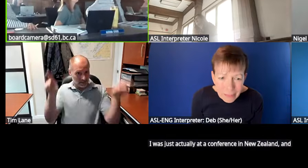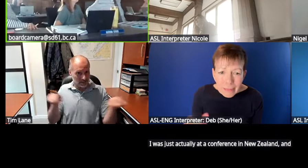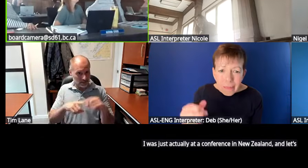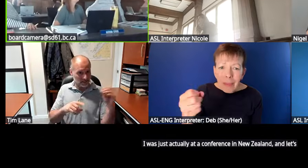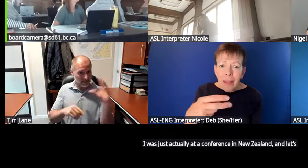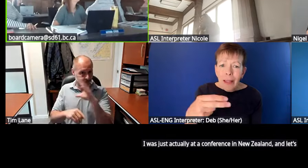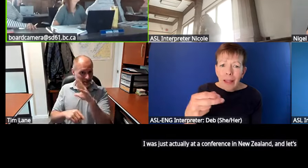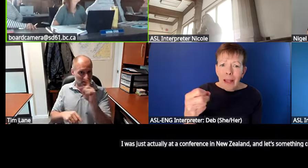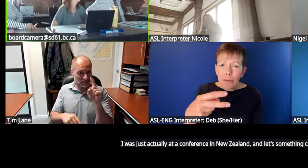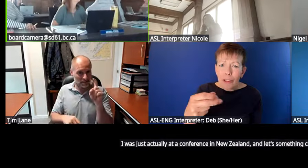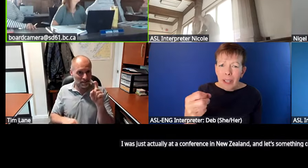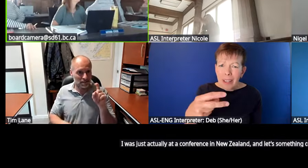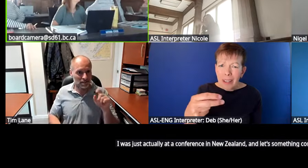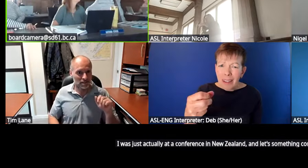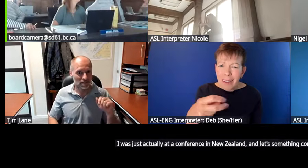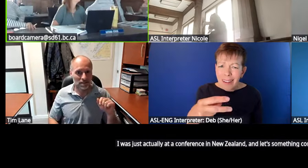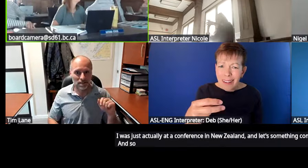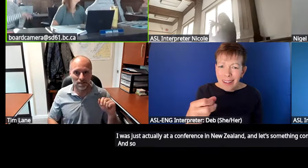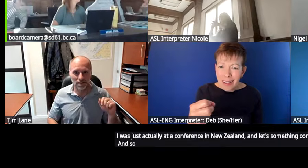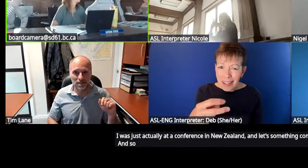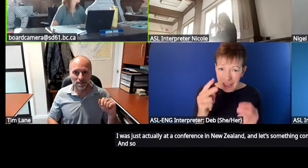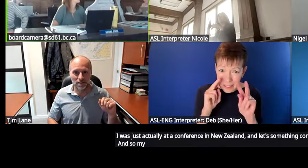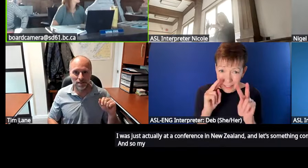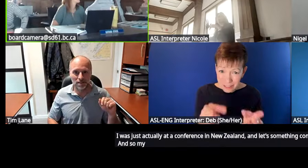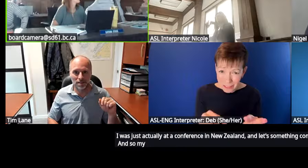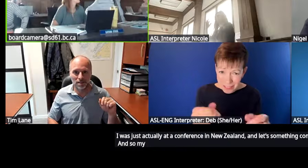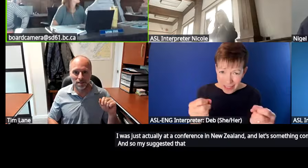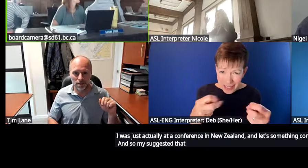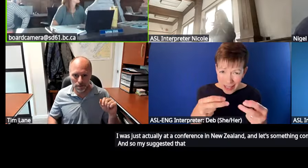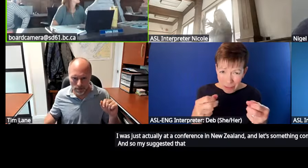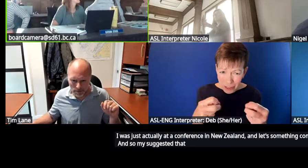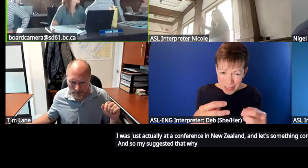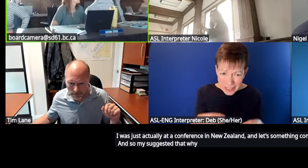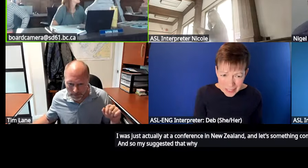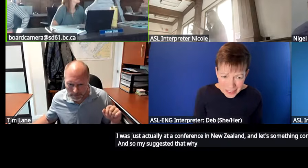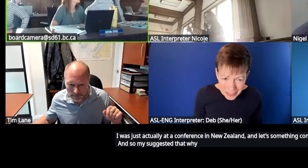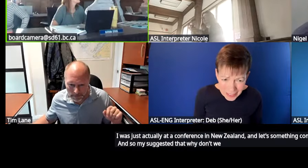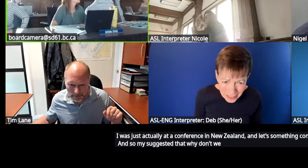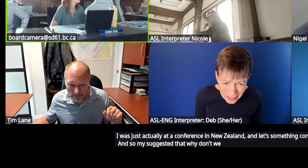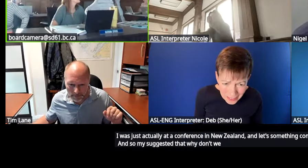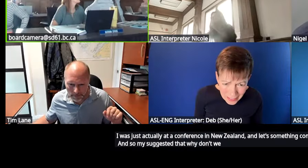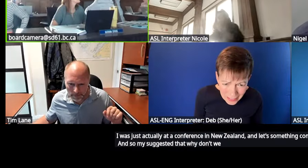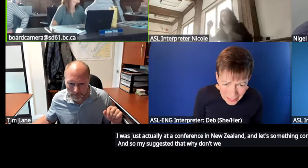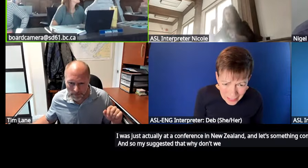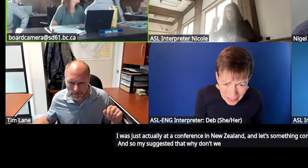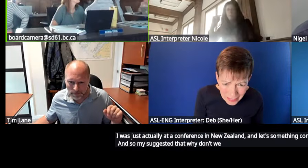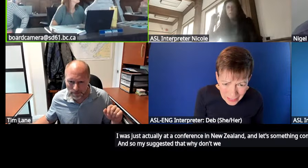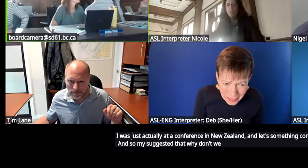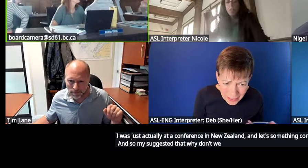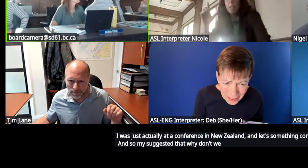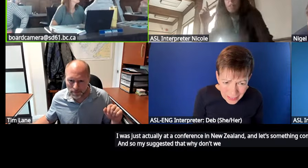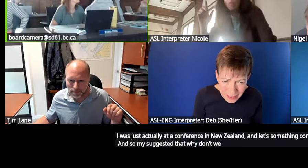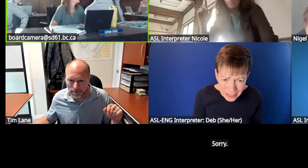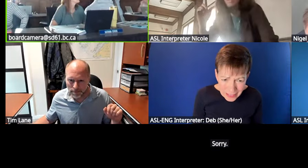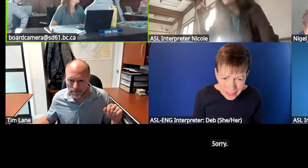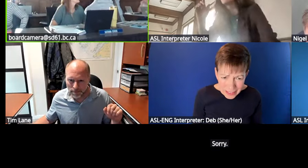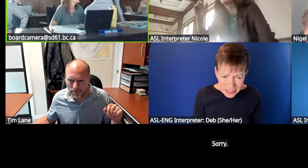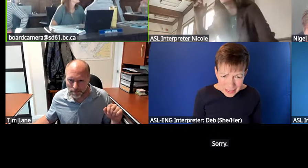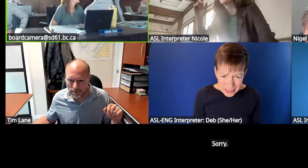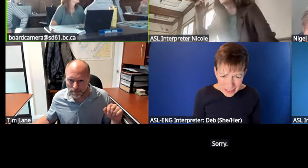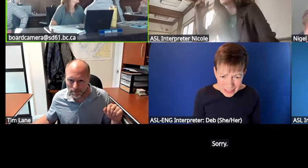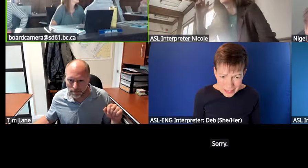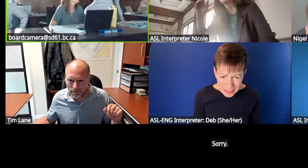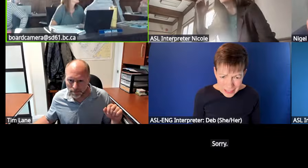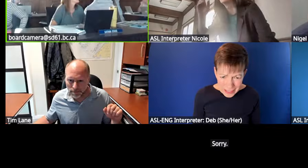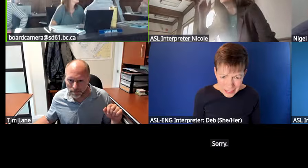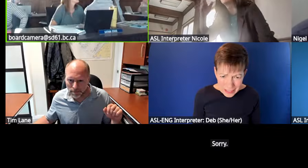up. And so Michael suggested that, why don't we, sorry, changing that here. See